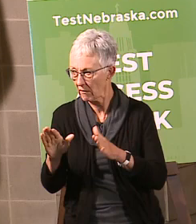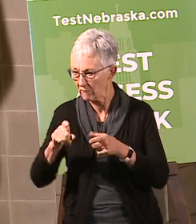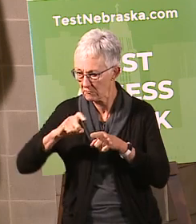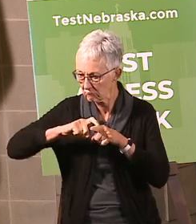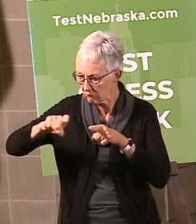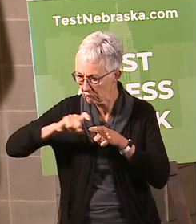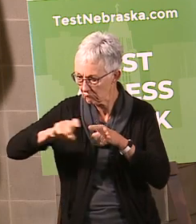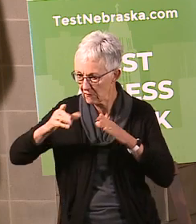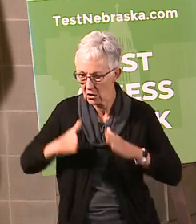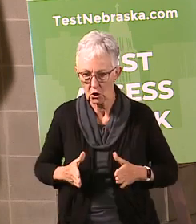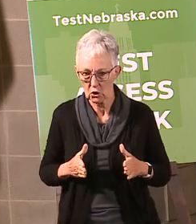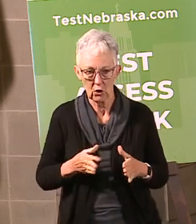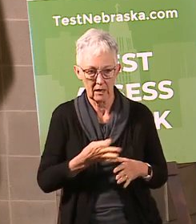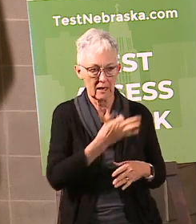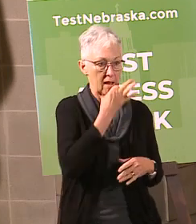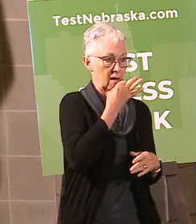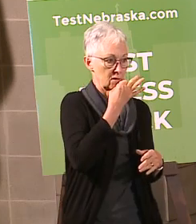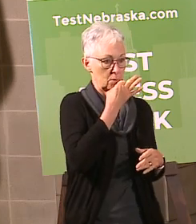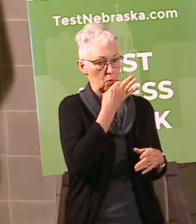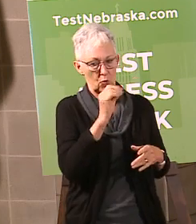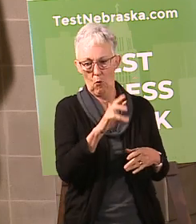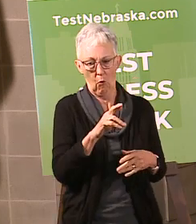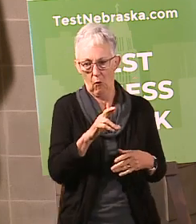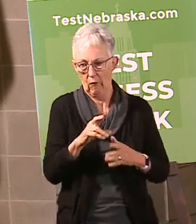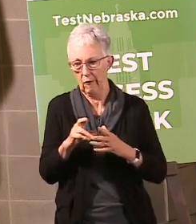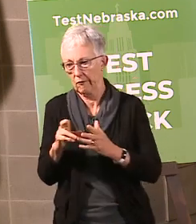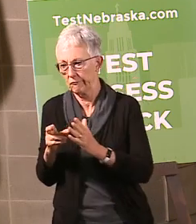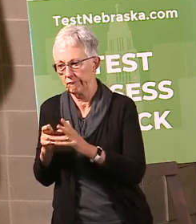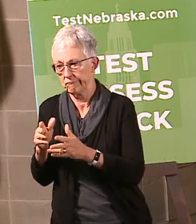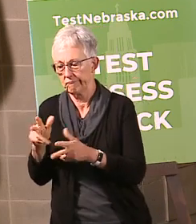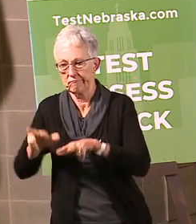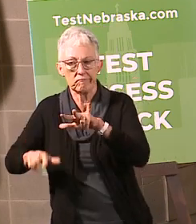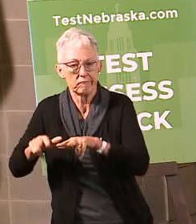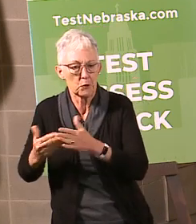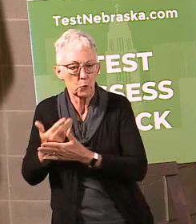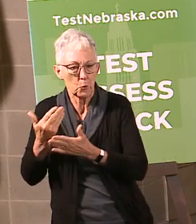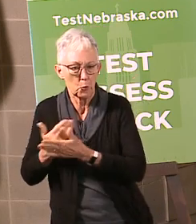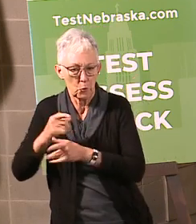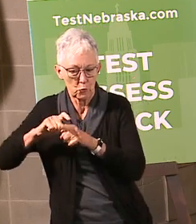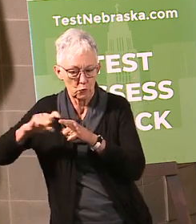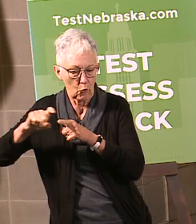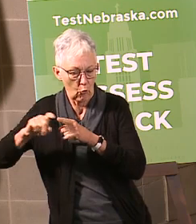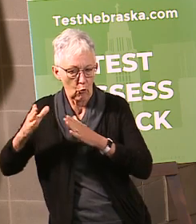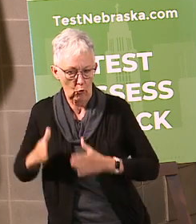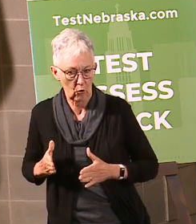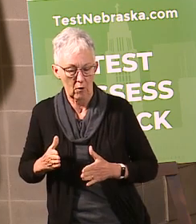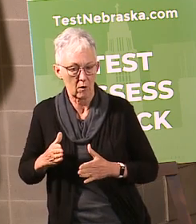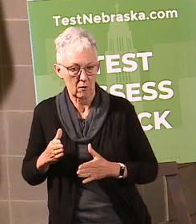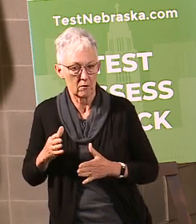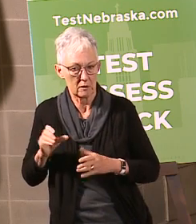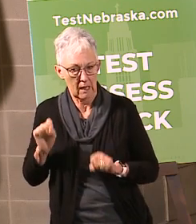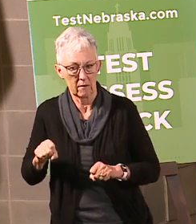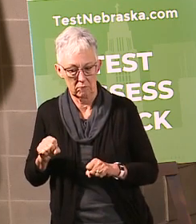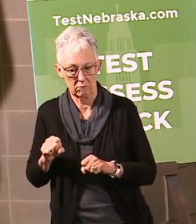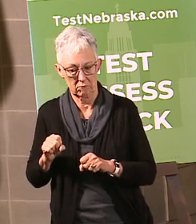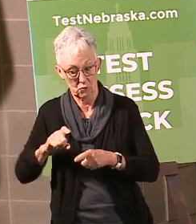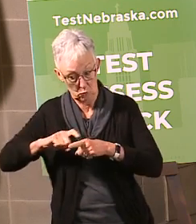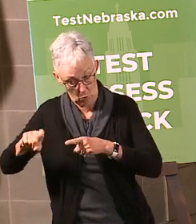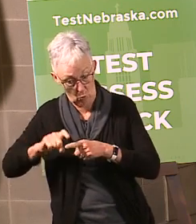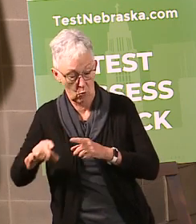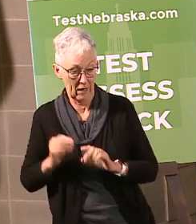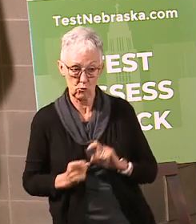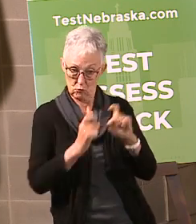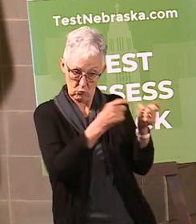both expert and novice, to sew and donate cloth masks for those in need. You